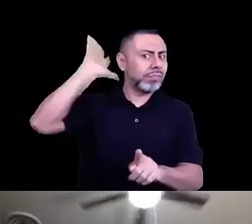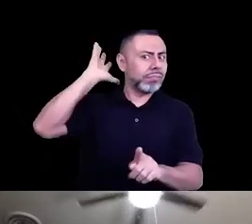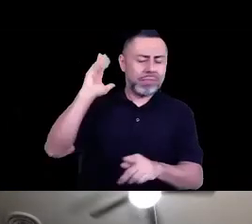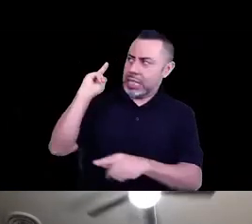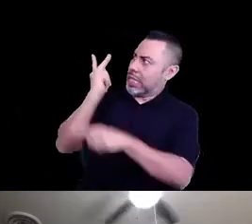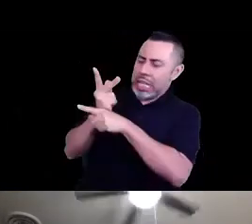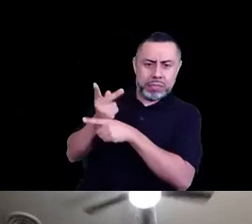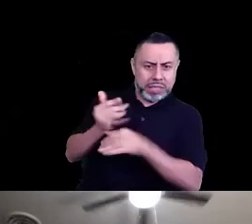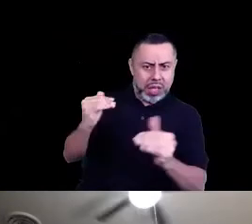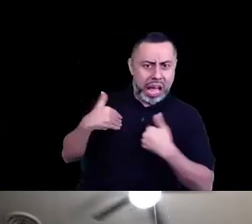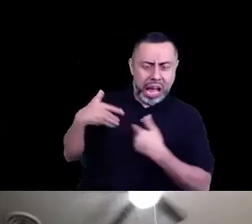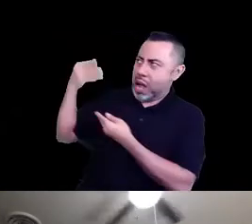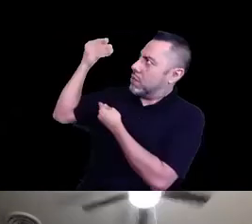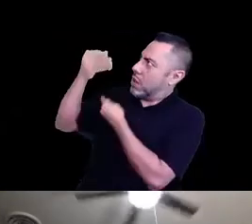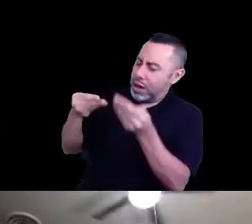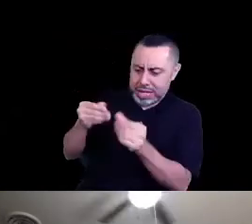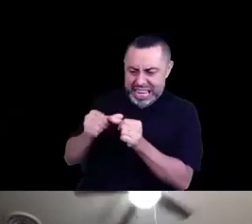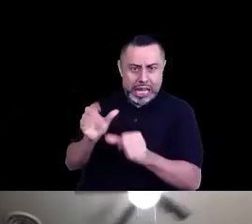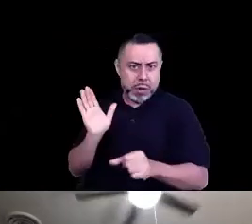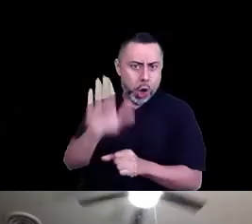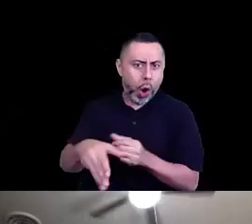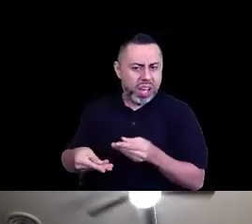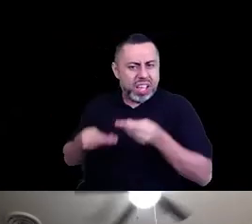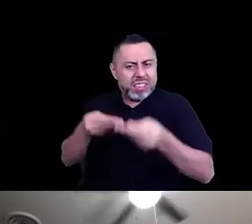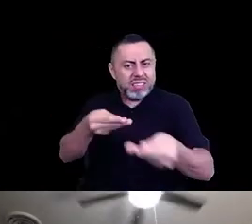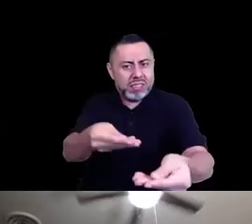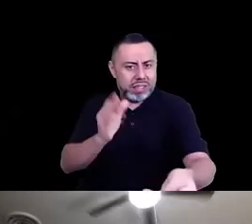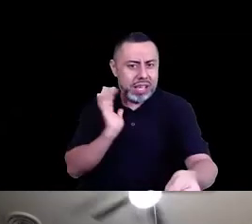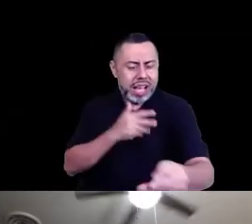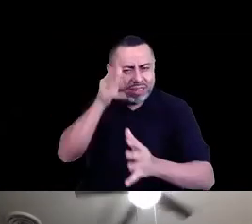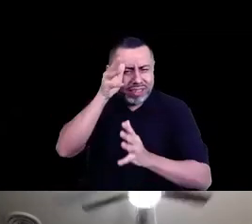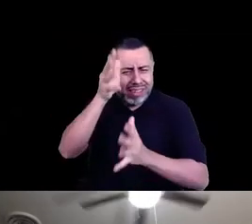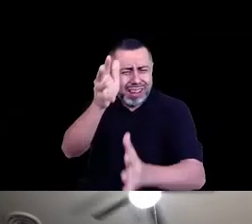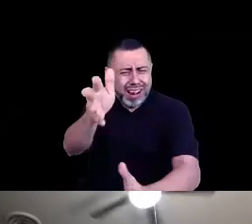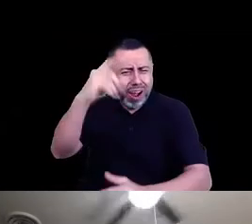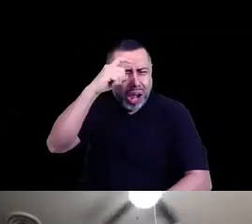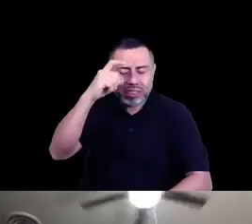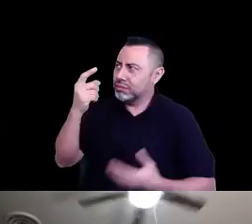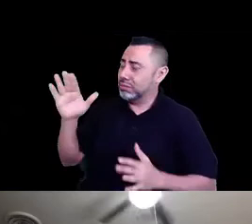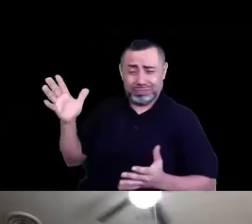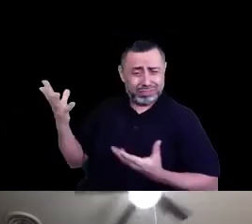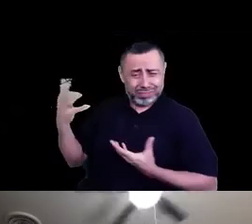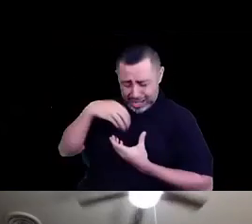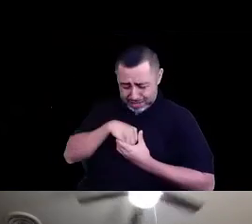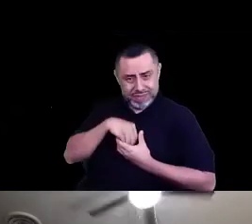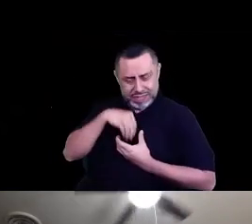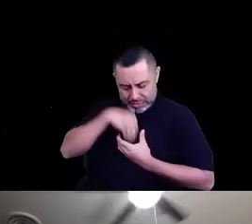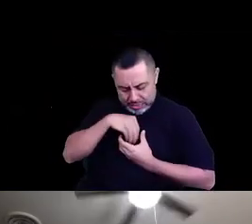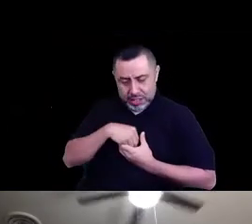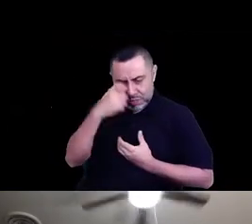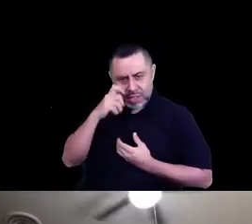have so that we can carry it forward, the wisdom of our ancestors, which we carry with us because it's a very important part of our